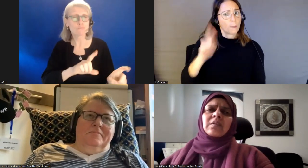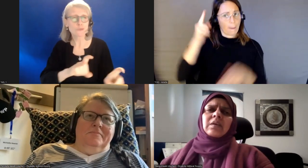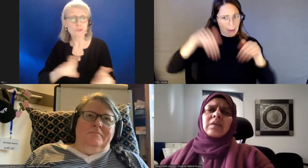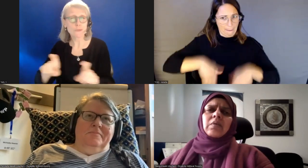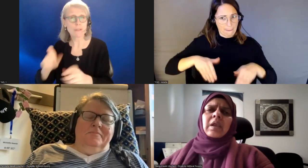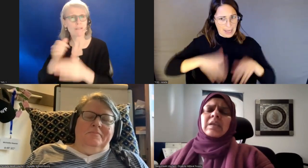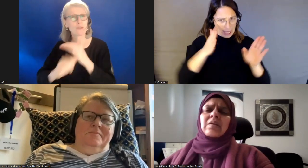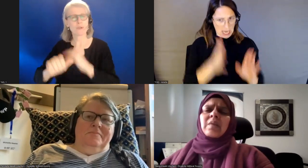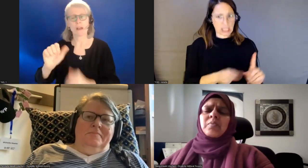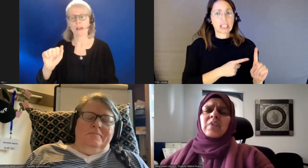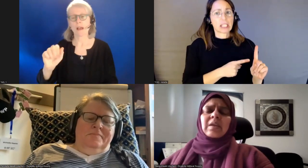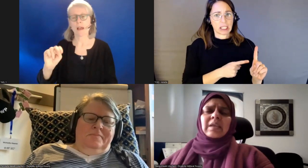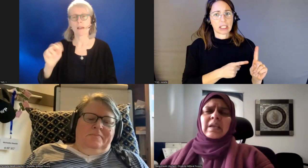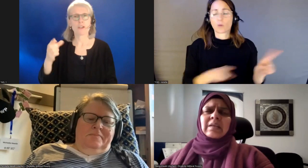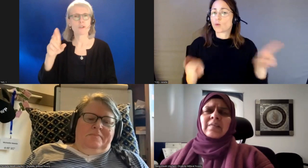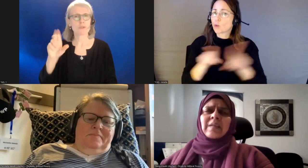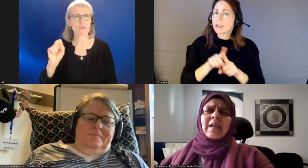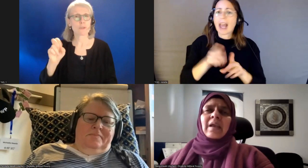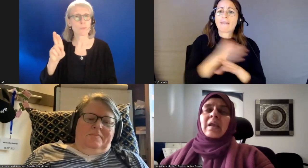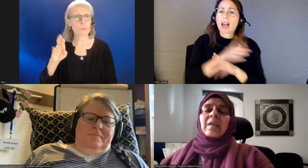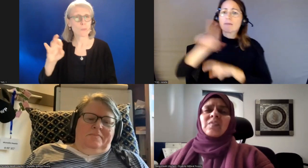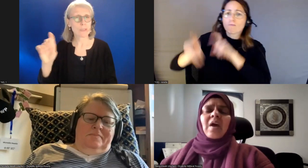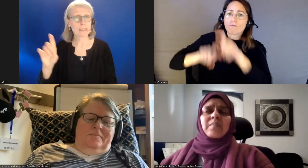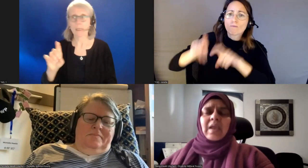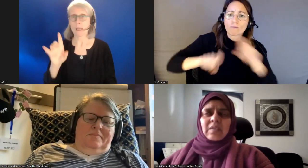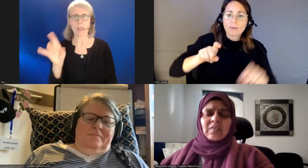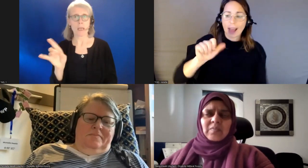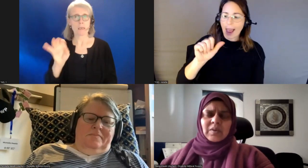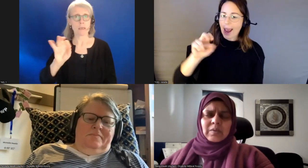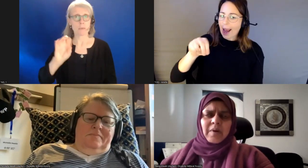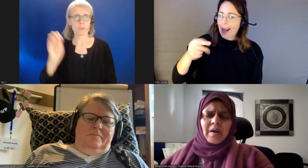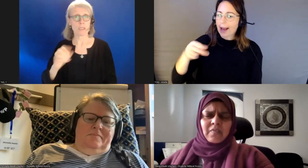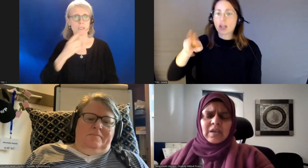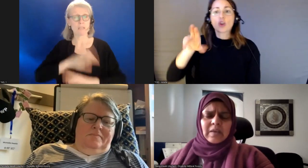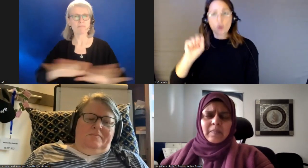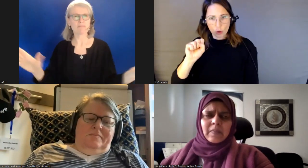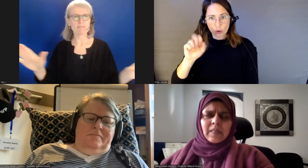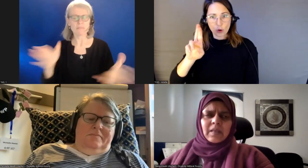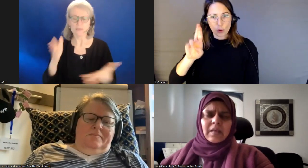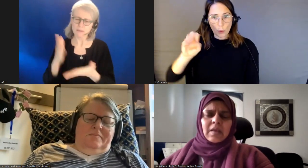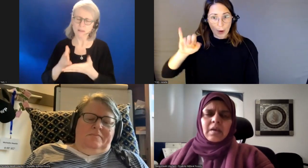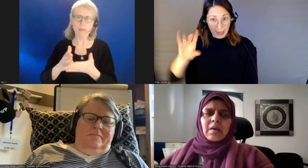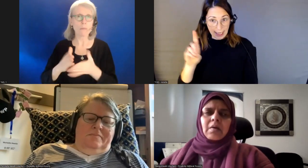which 89% of Canadians said it's time to end disability poverty.